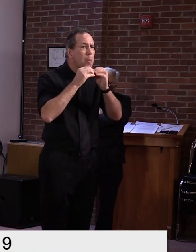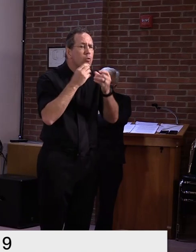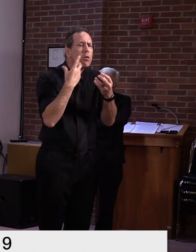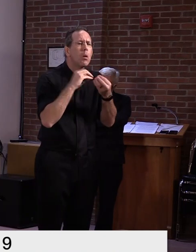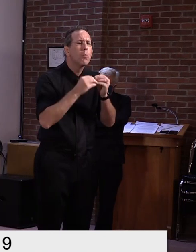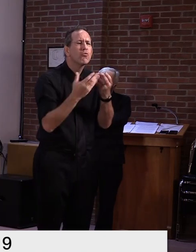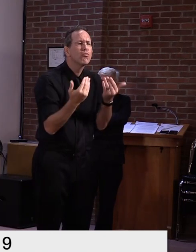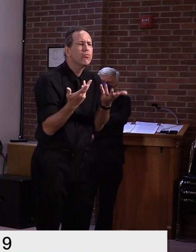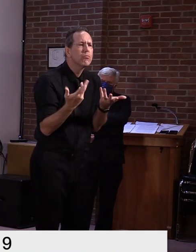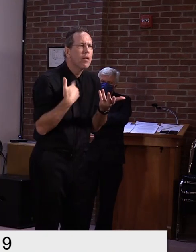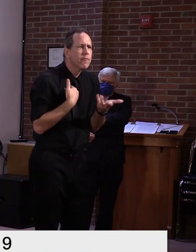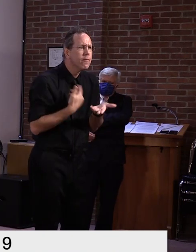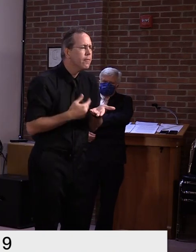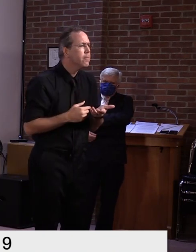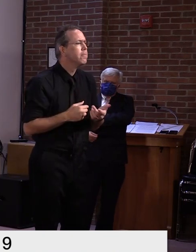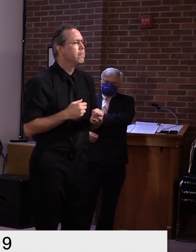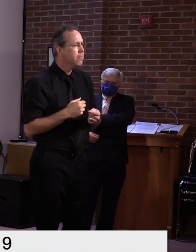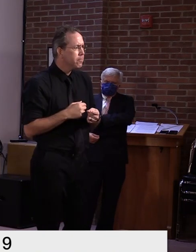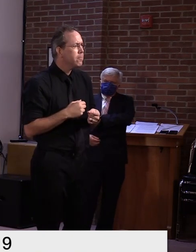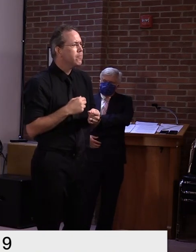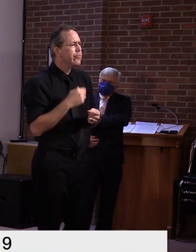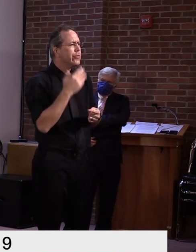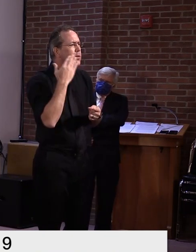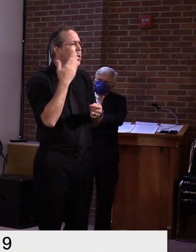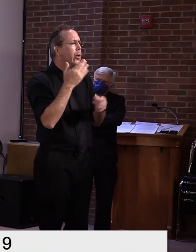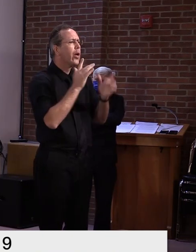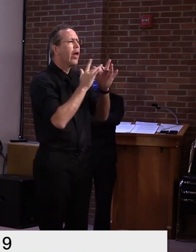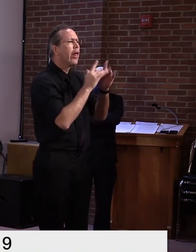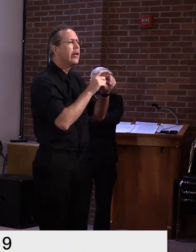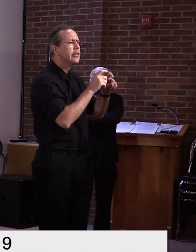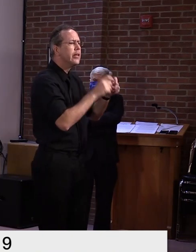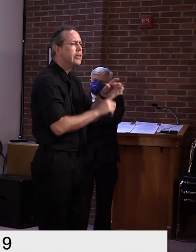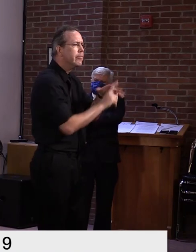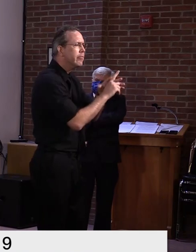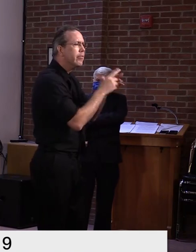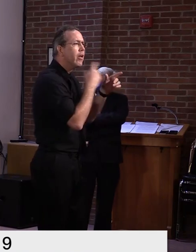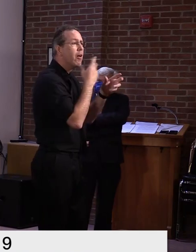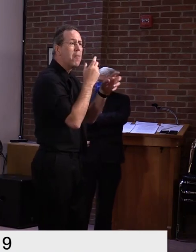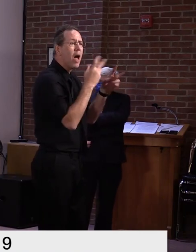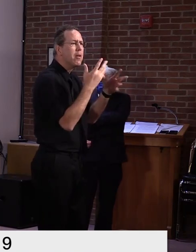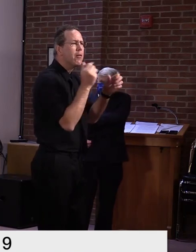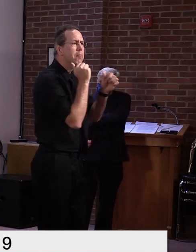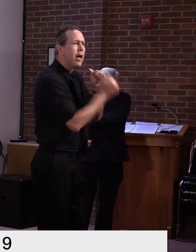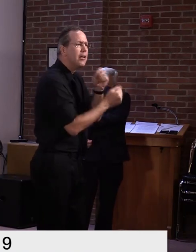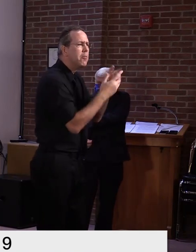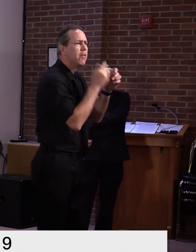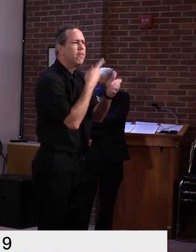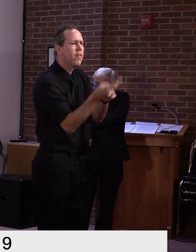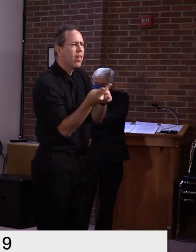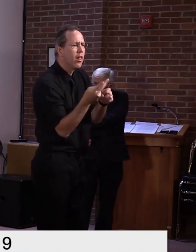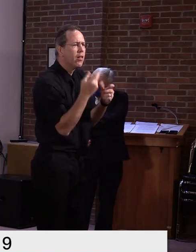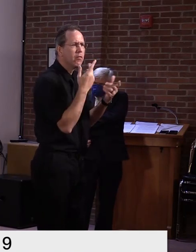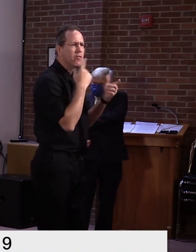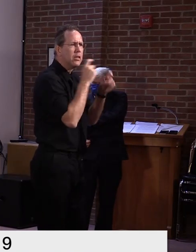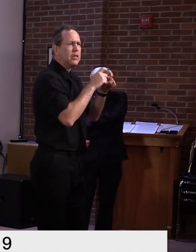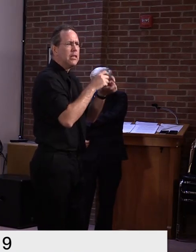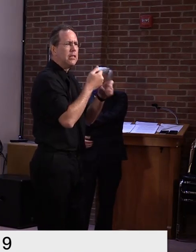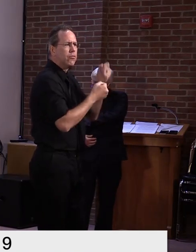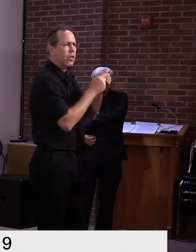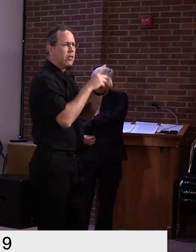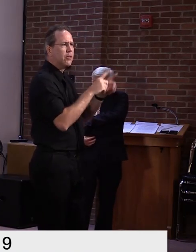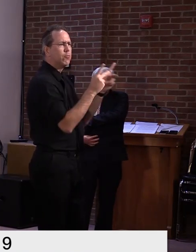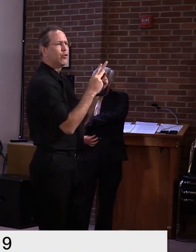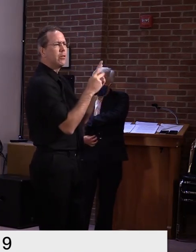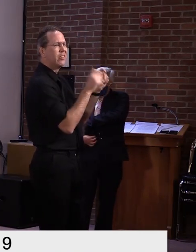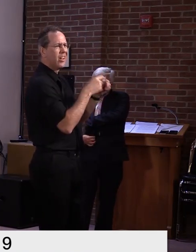guys have been doing tests online versus what was going on in 2019. Yeah, unfortunately, the DMV, we did explore that. The DMV